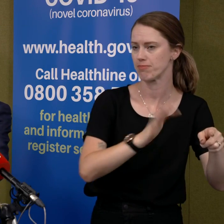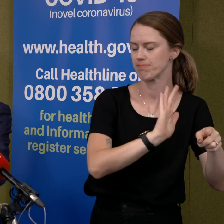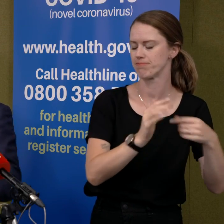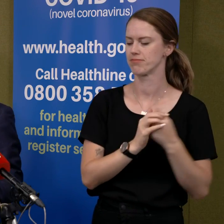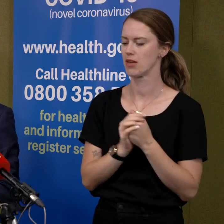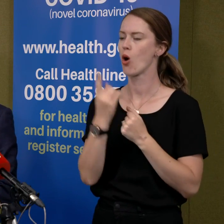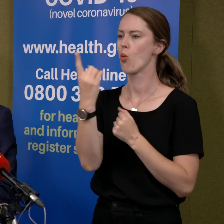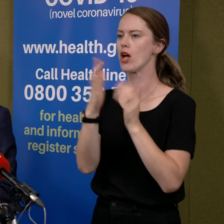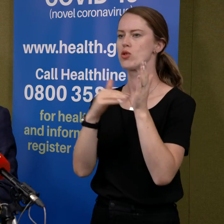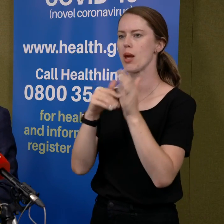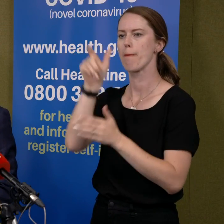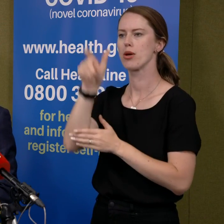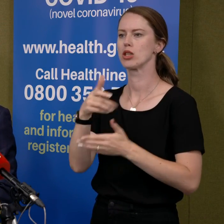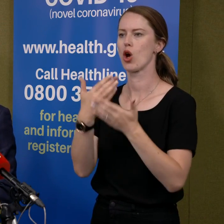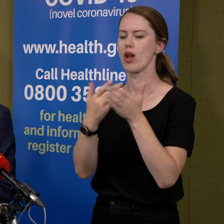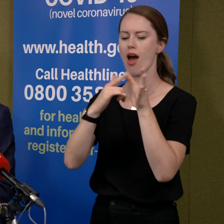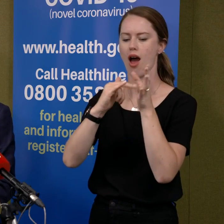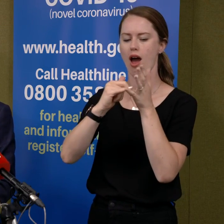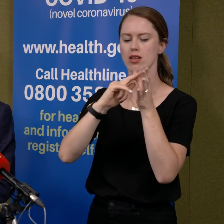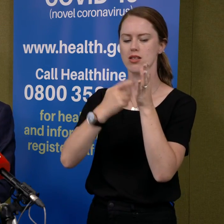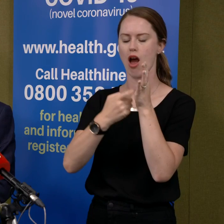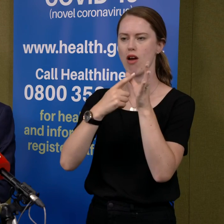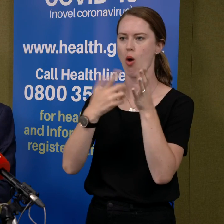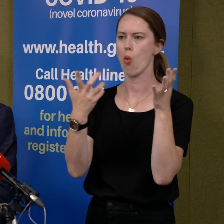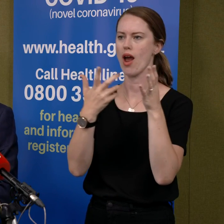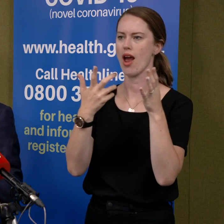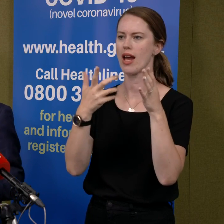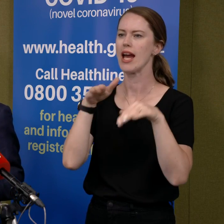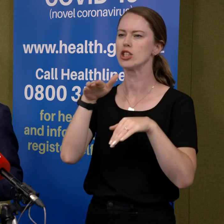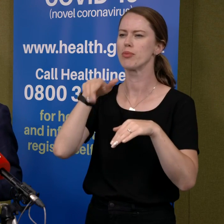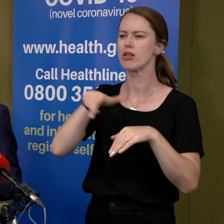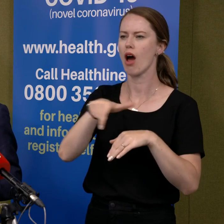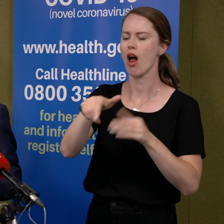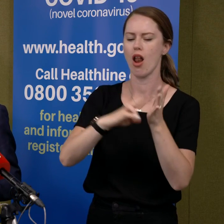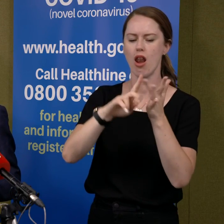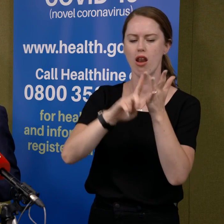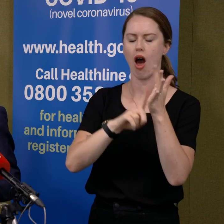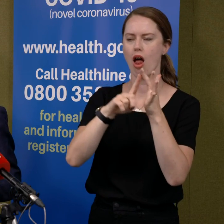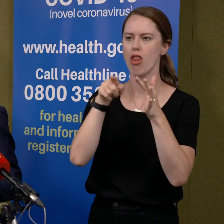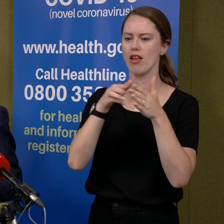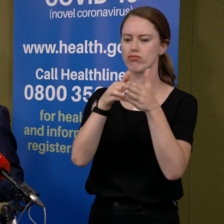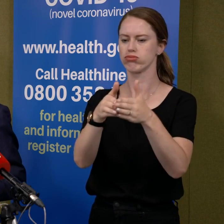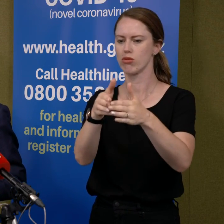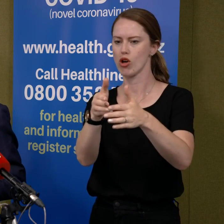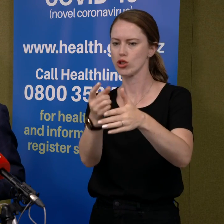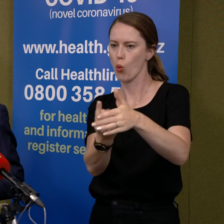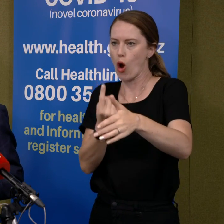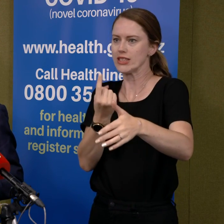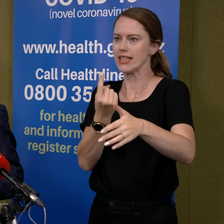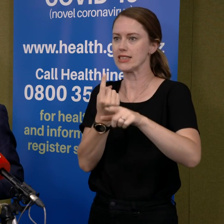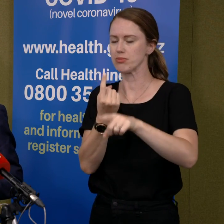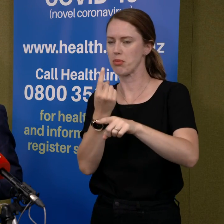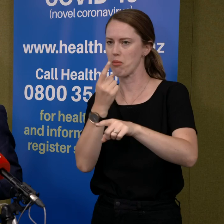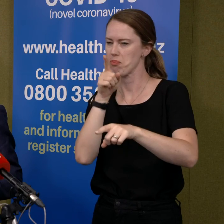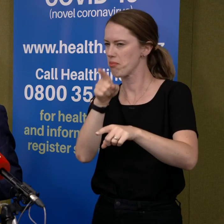1 New Zealander on the Asara on a Nile River cruise that's quarantined also. We're not aware of any concerns around